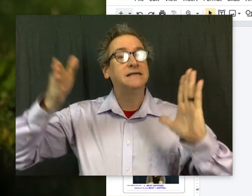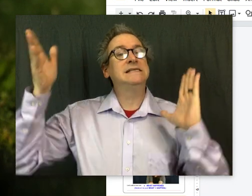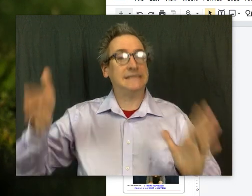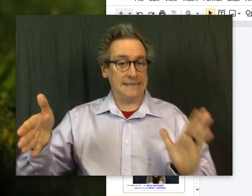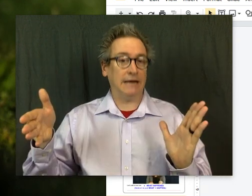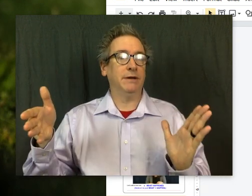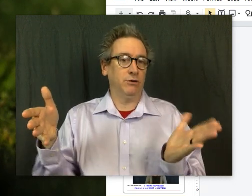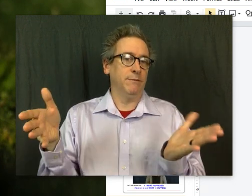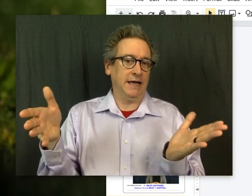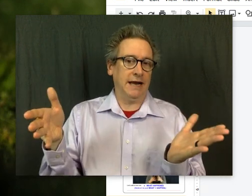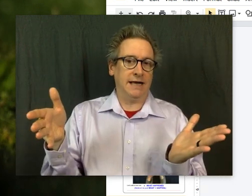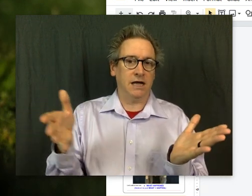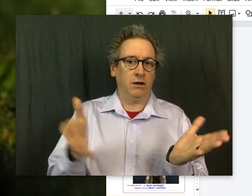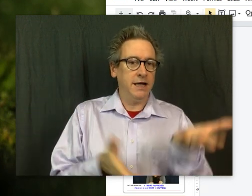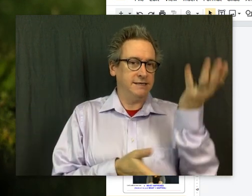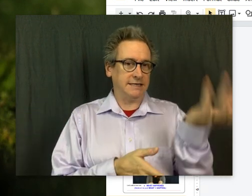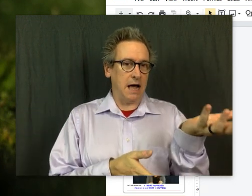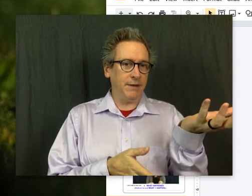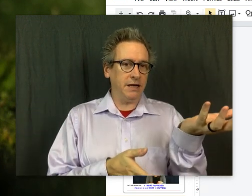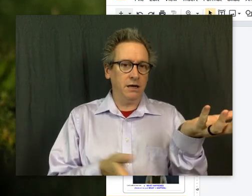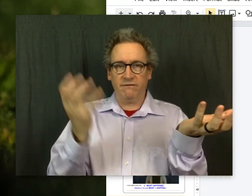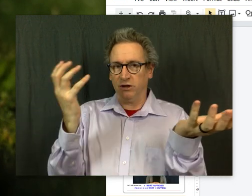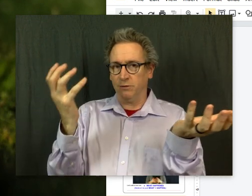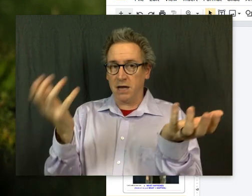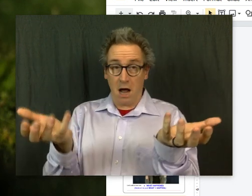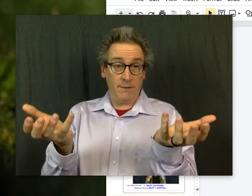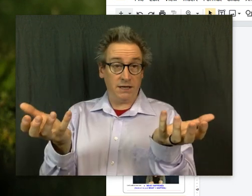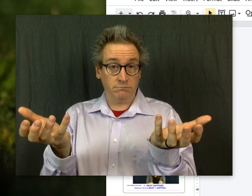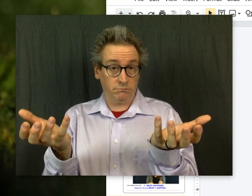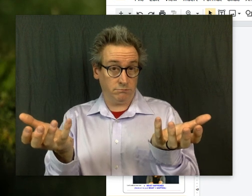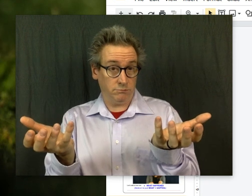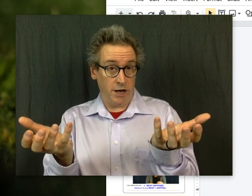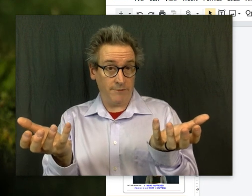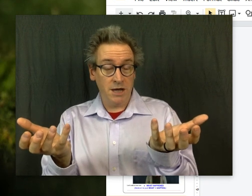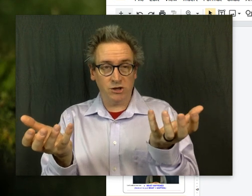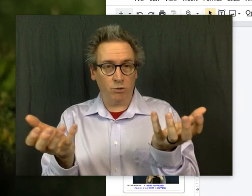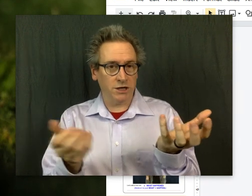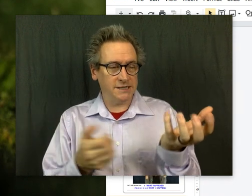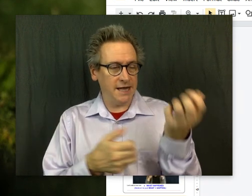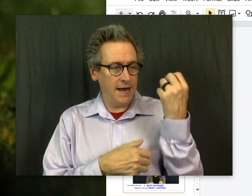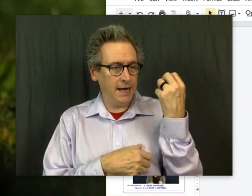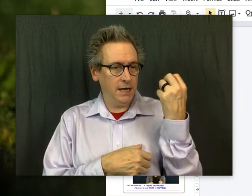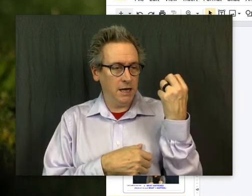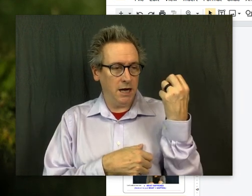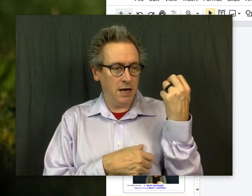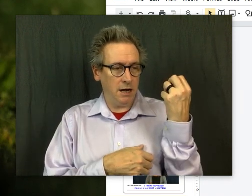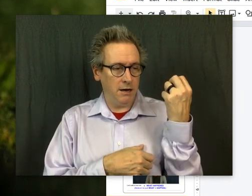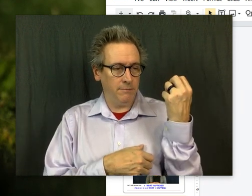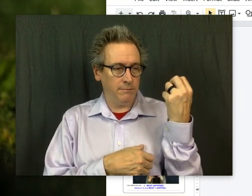simplest statement you can make in ASL is a topic followed by a comment. Okay, so we're going to say,